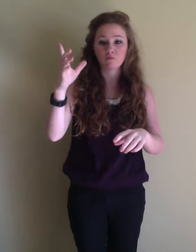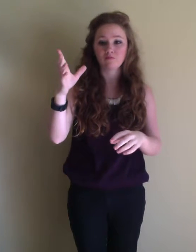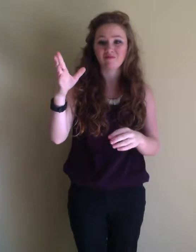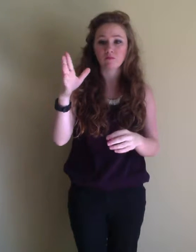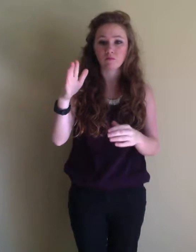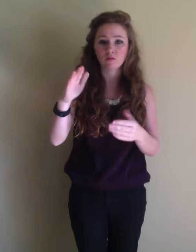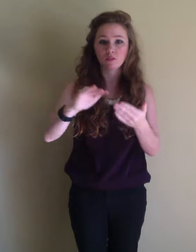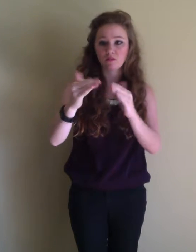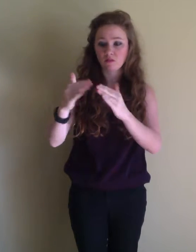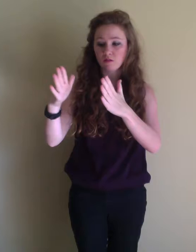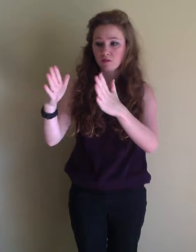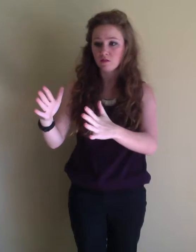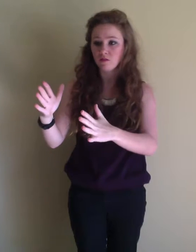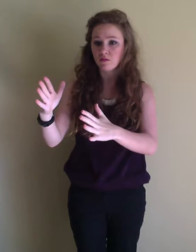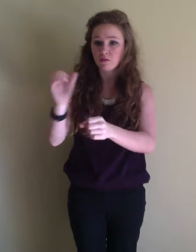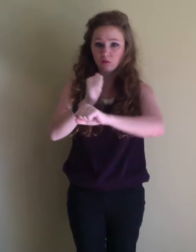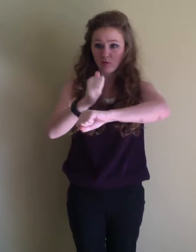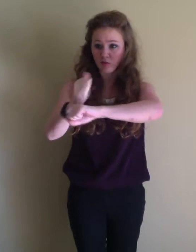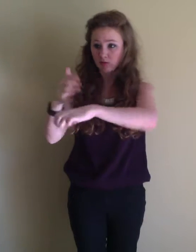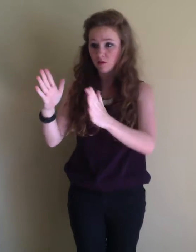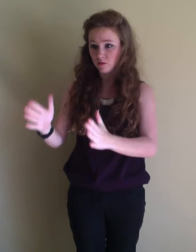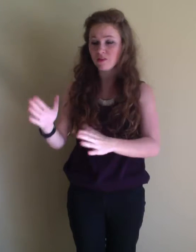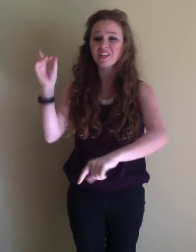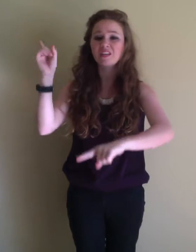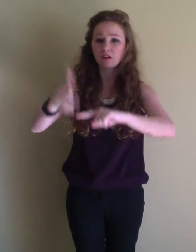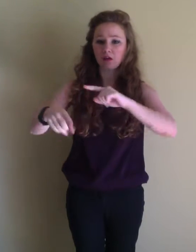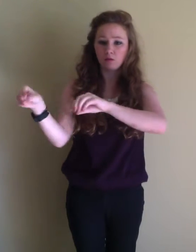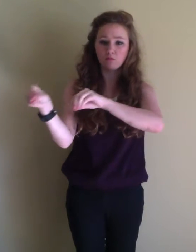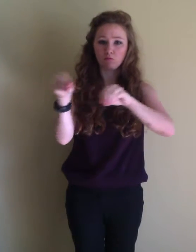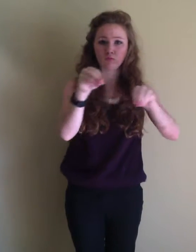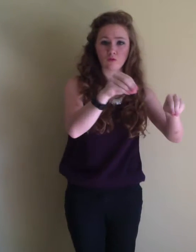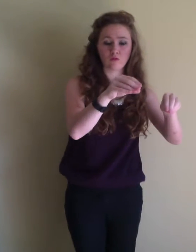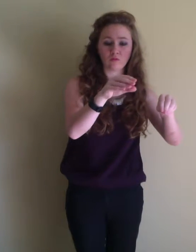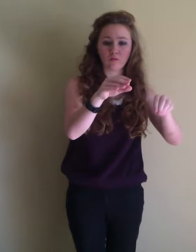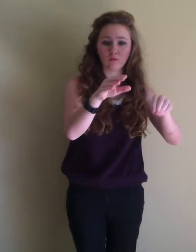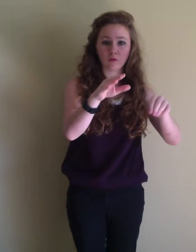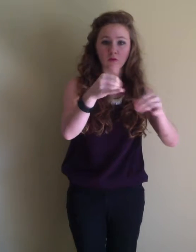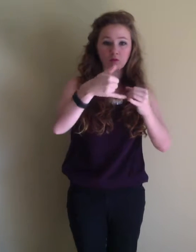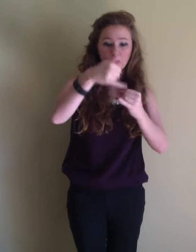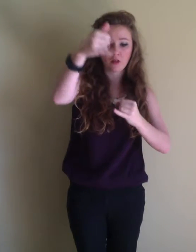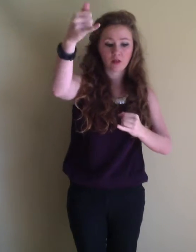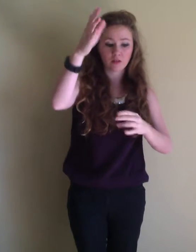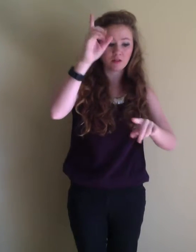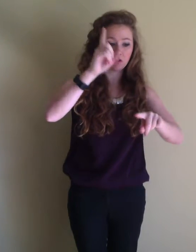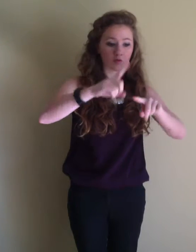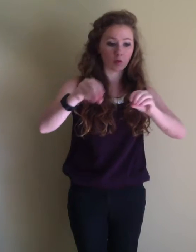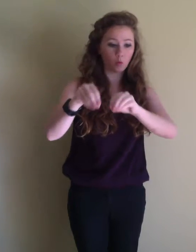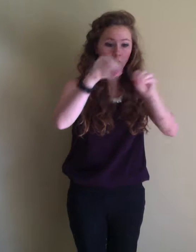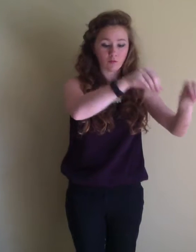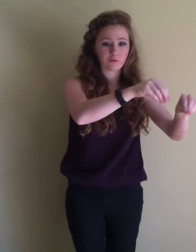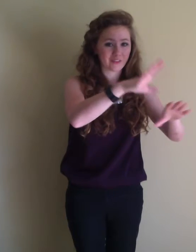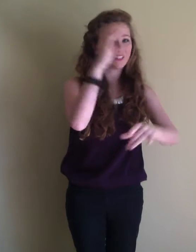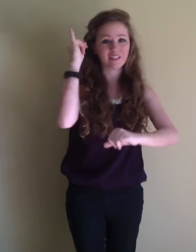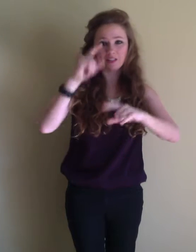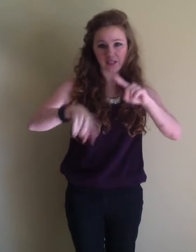Mountains. Who does this benefit? Well, it benefits the Native Americans. And that's the question for number three, who benefited from the proclamation? The Native Americans benefited.